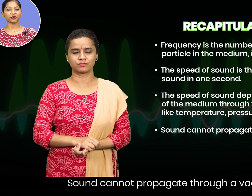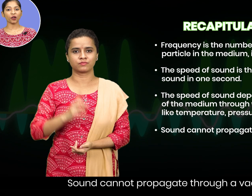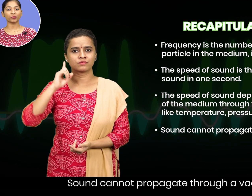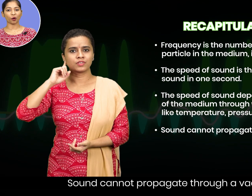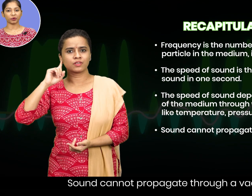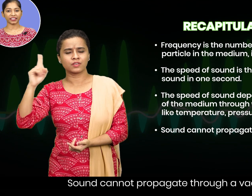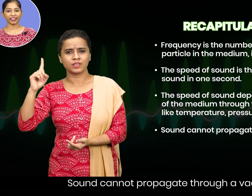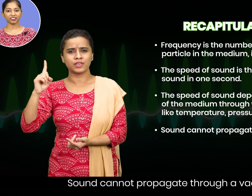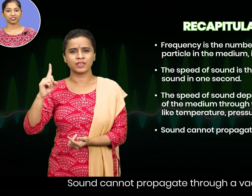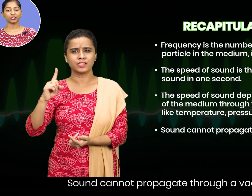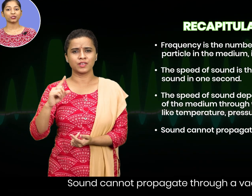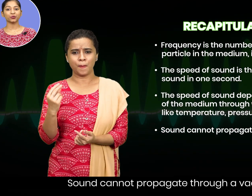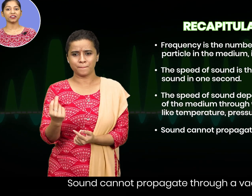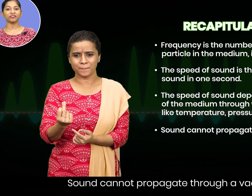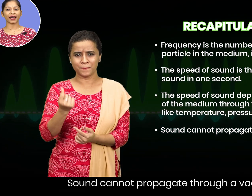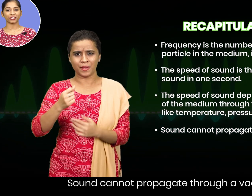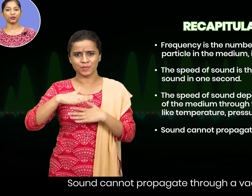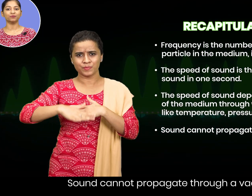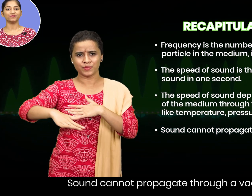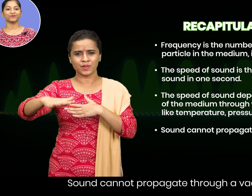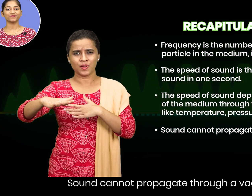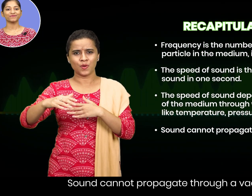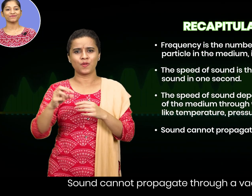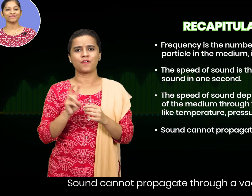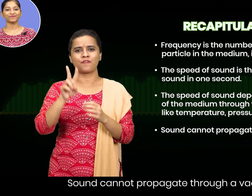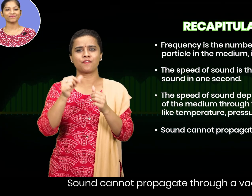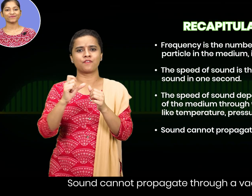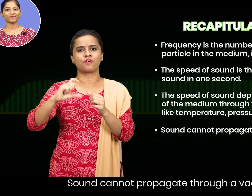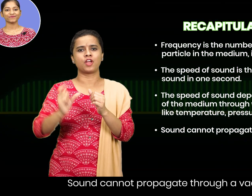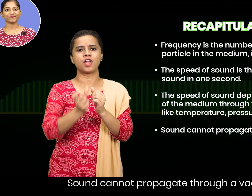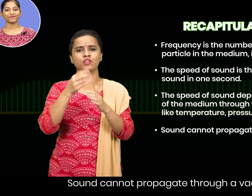Sound cannot propagate through a vacuum.